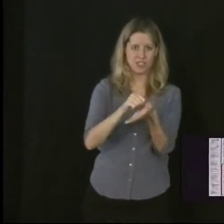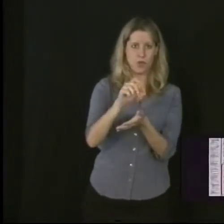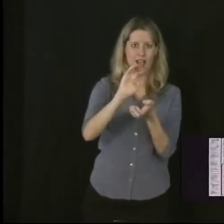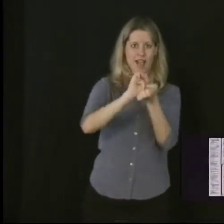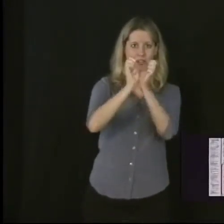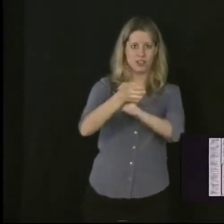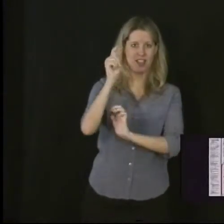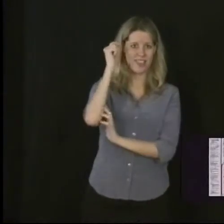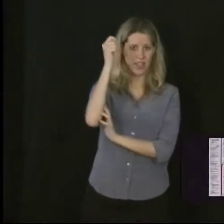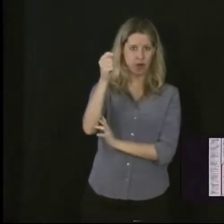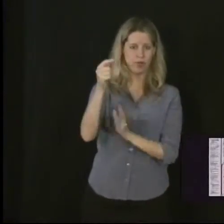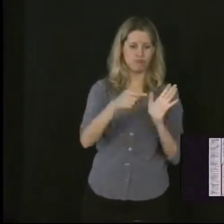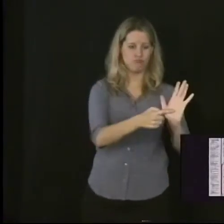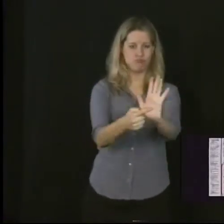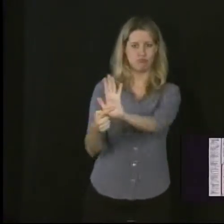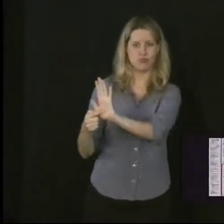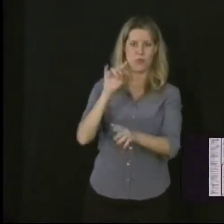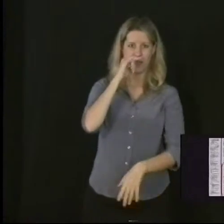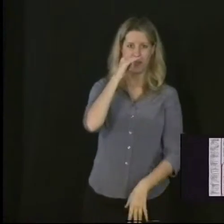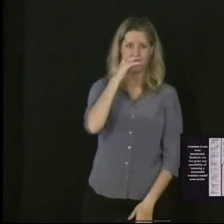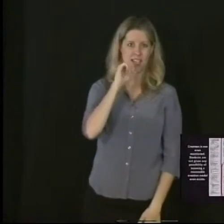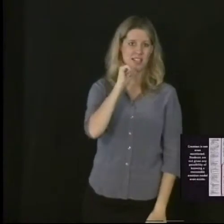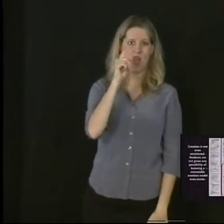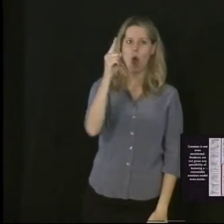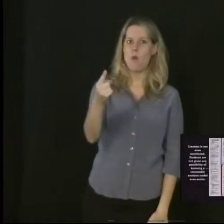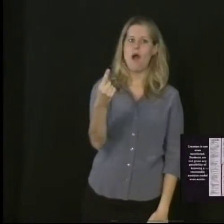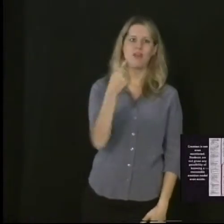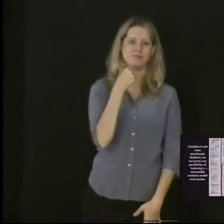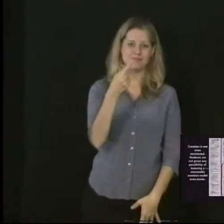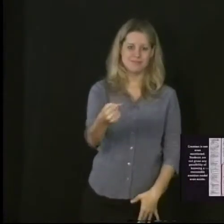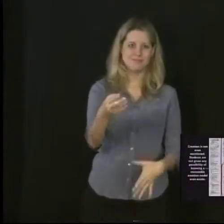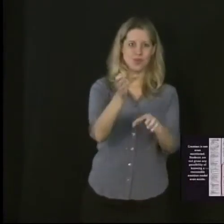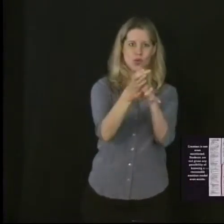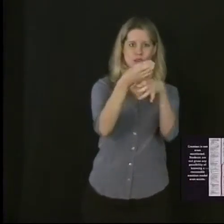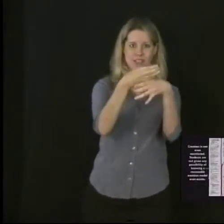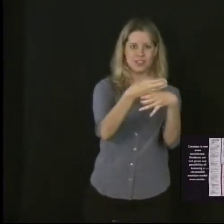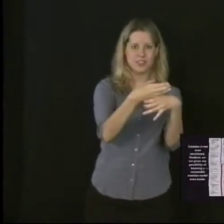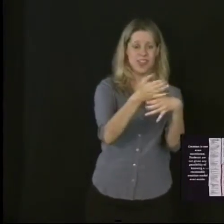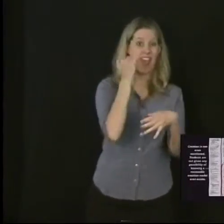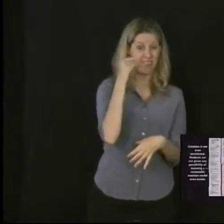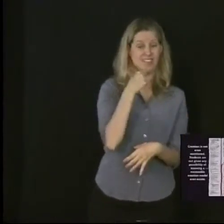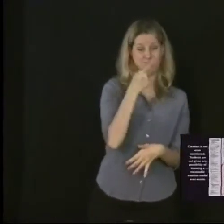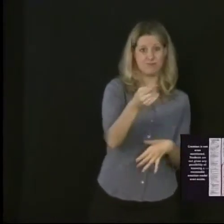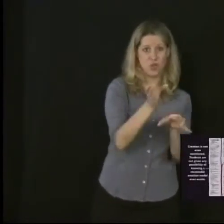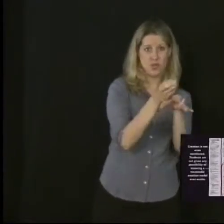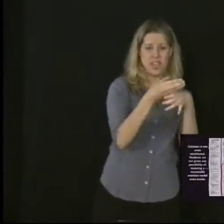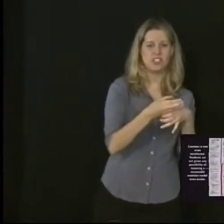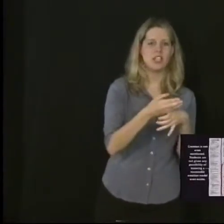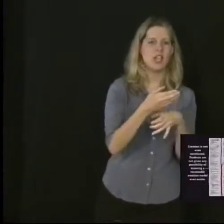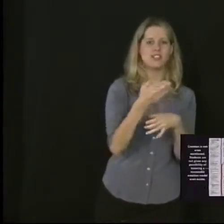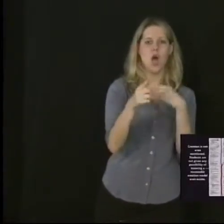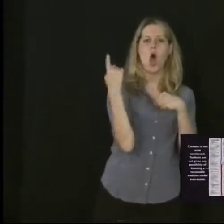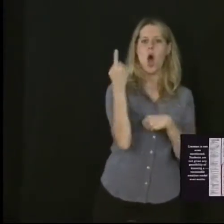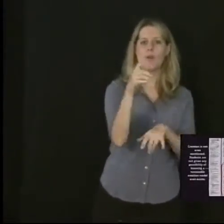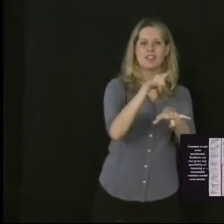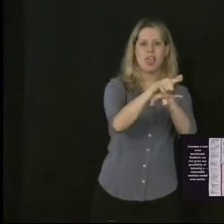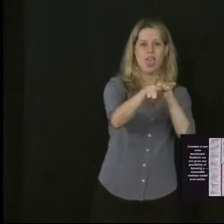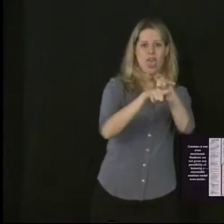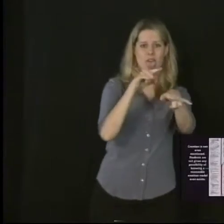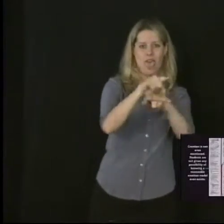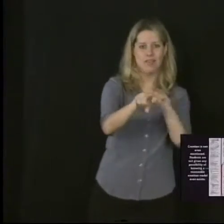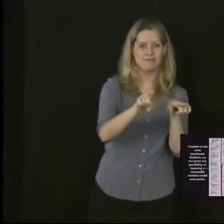to the kids. Not one mention of creation. If they do mention creation, it's always in ridicule, like the one I showed you a minute